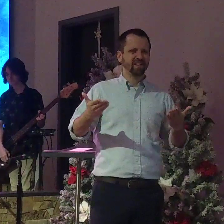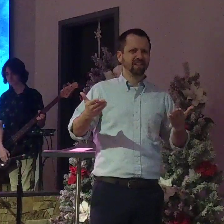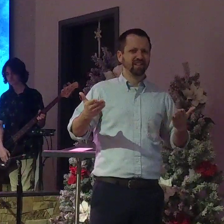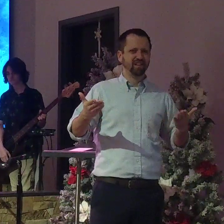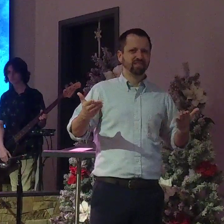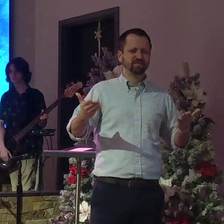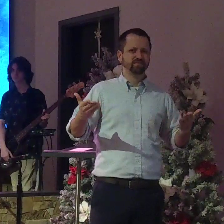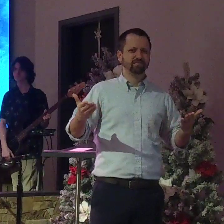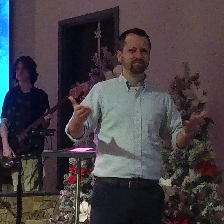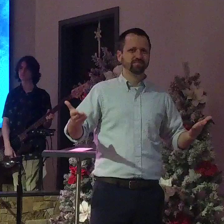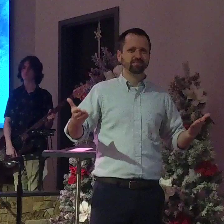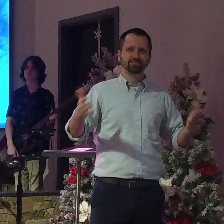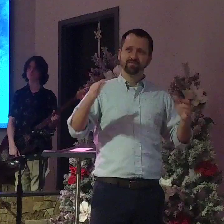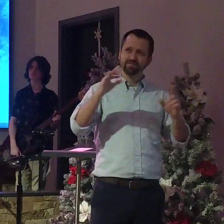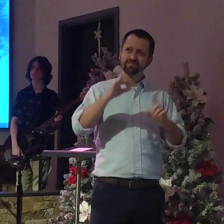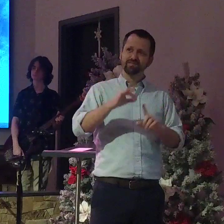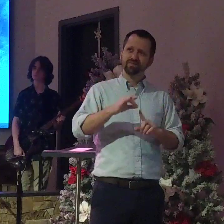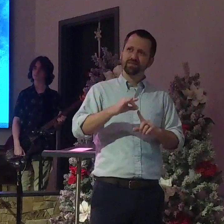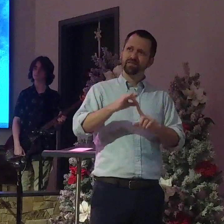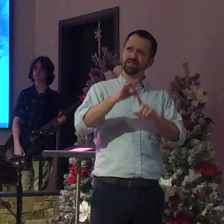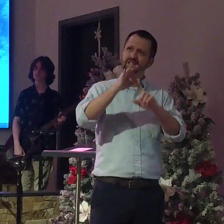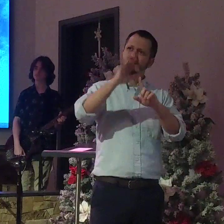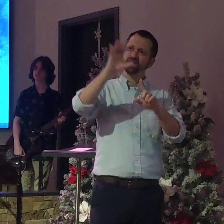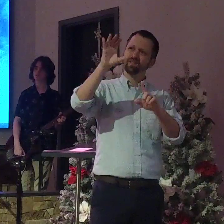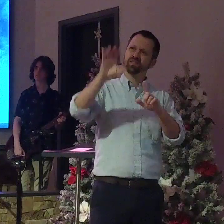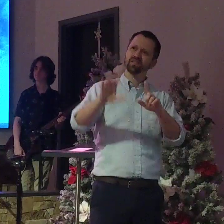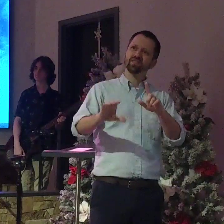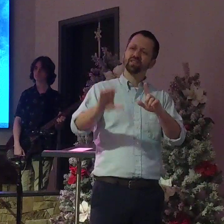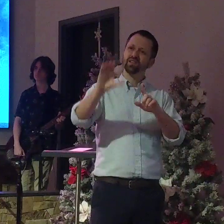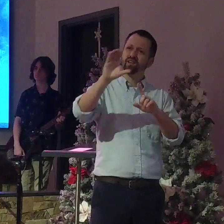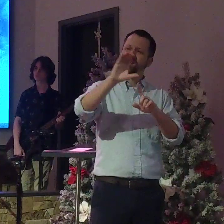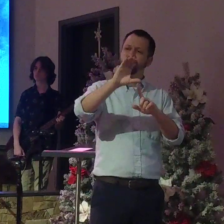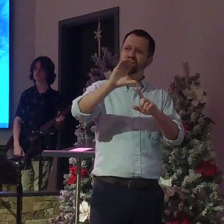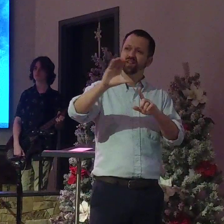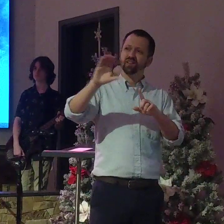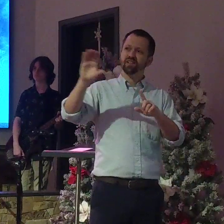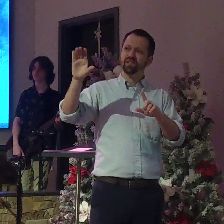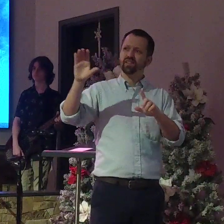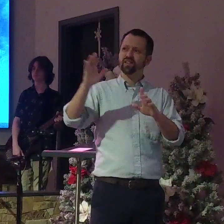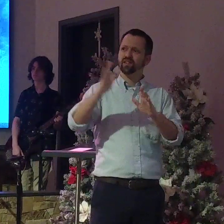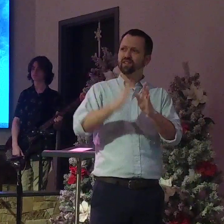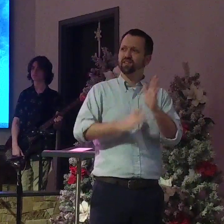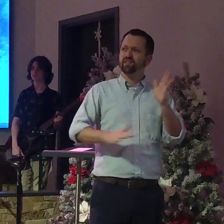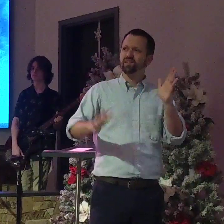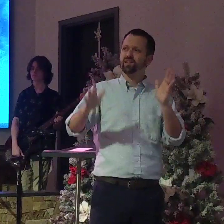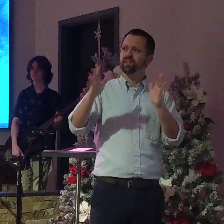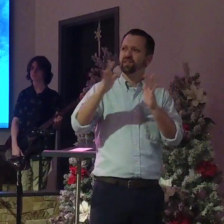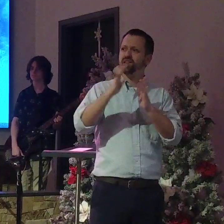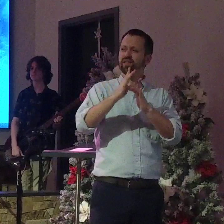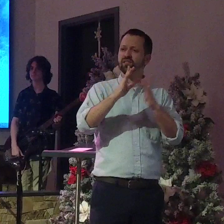Can we sing that chorus one more time? Let's sing that chorus one more time. So may I never